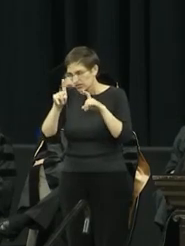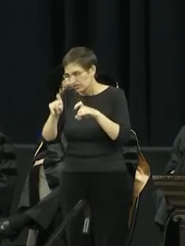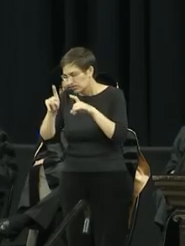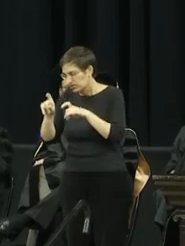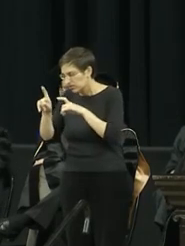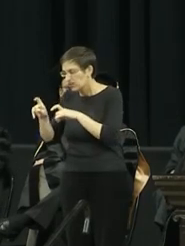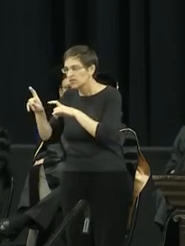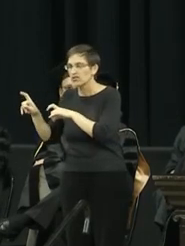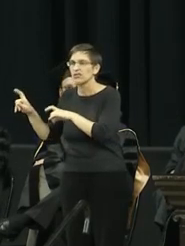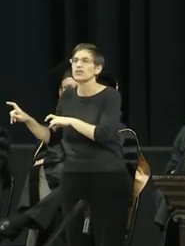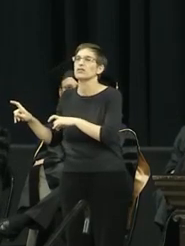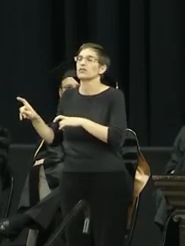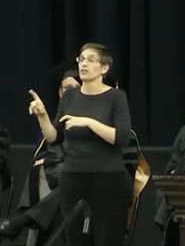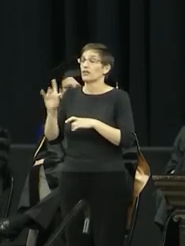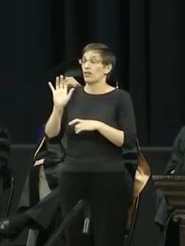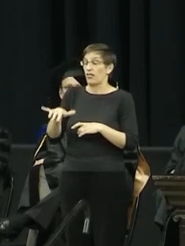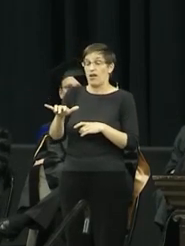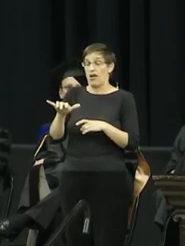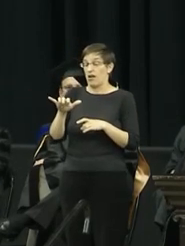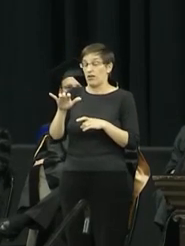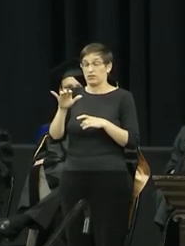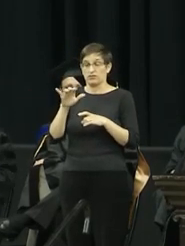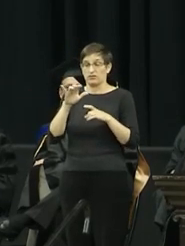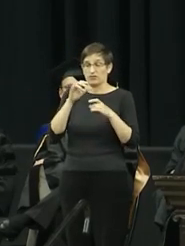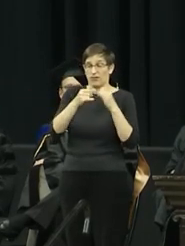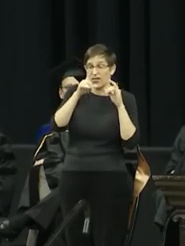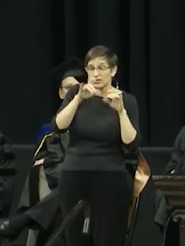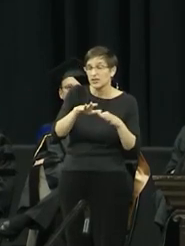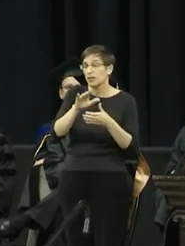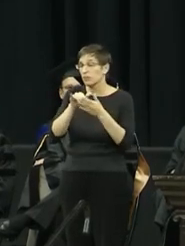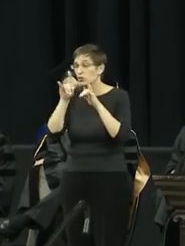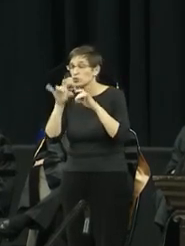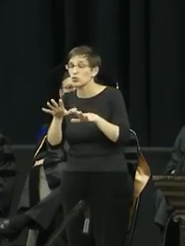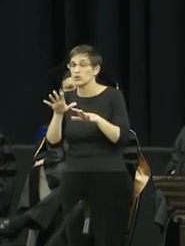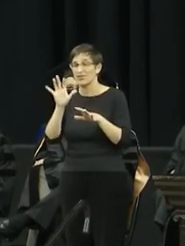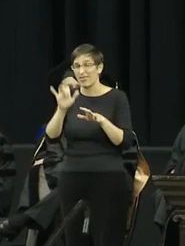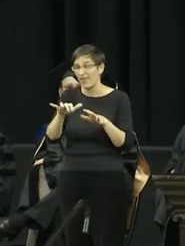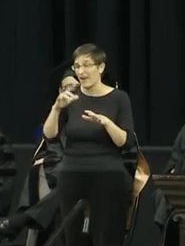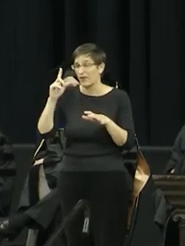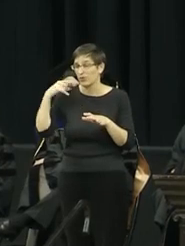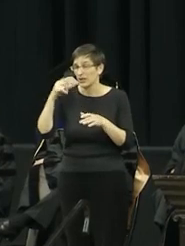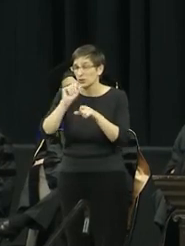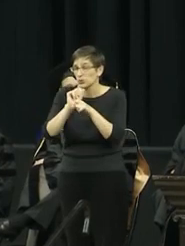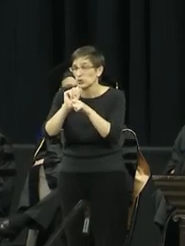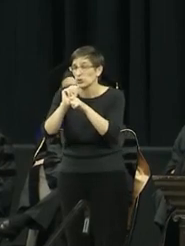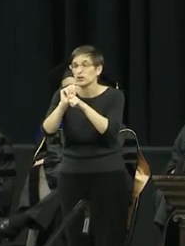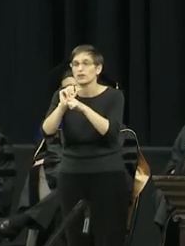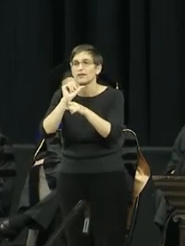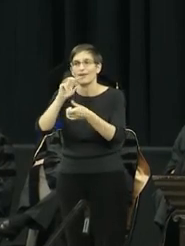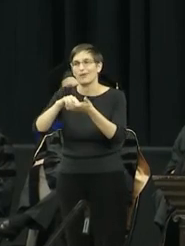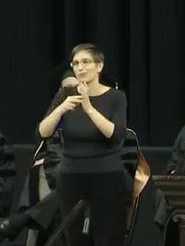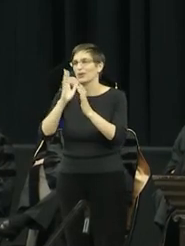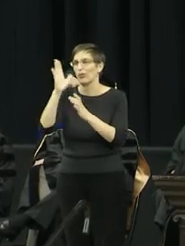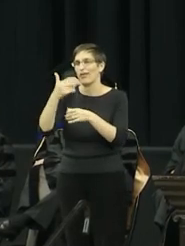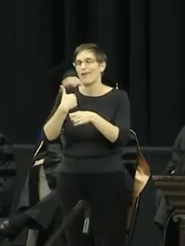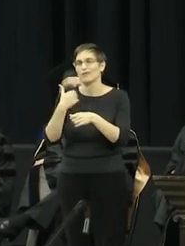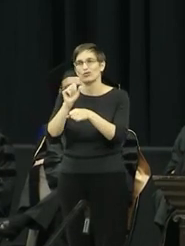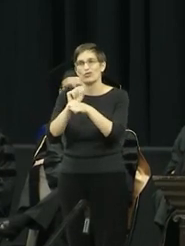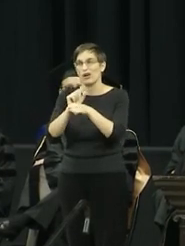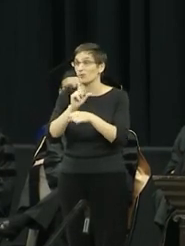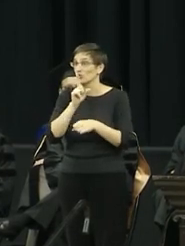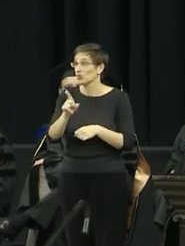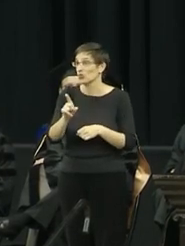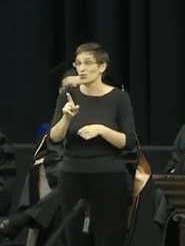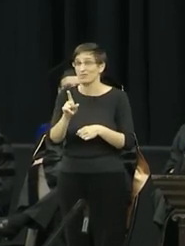after exam craze of midterms and finals doesn't guarantee us a secure future. Let's be